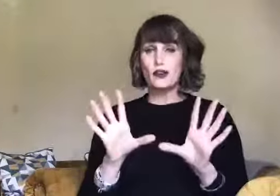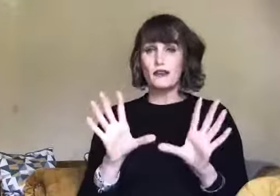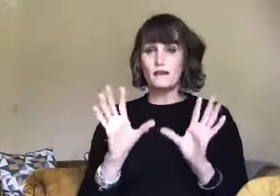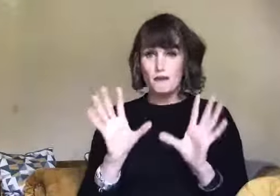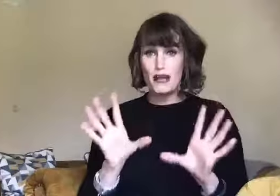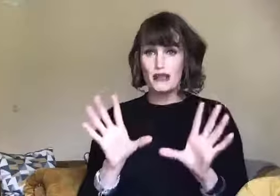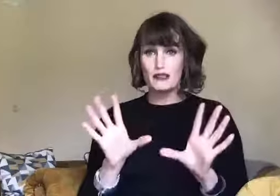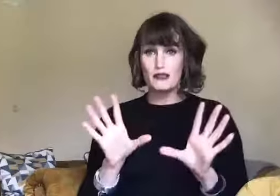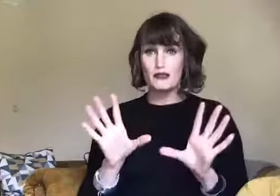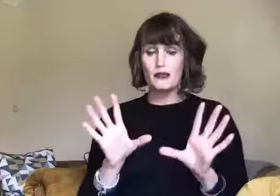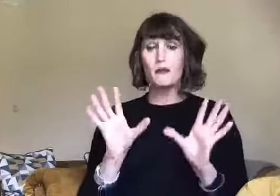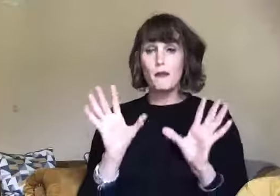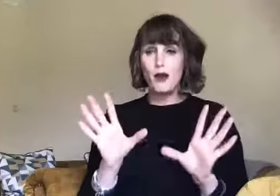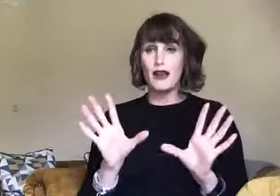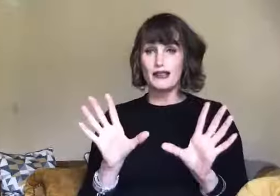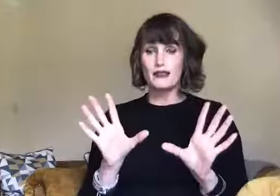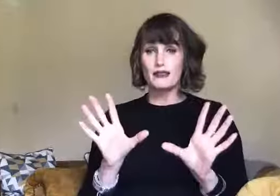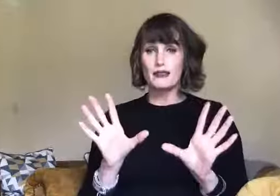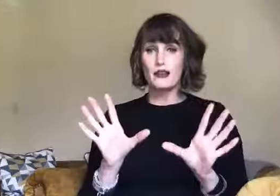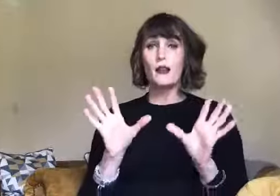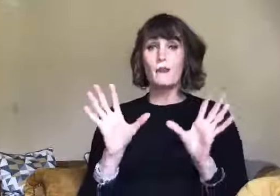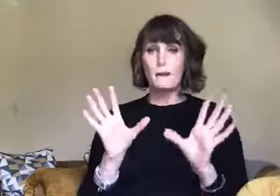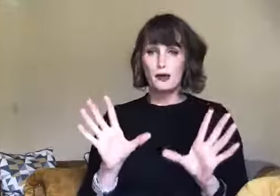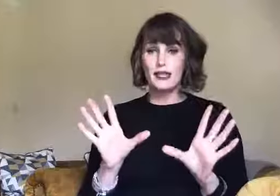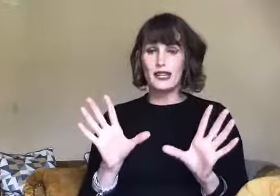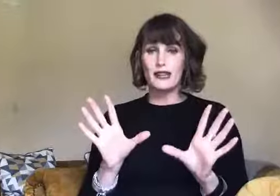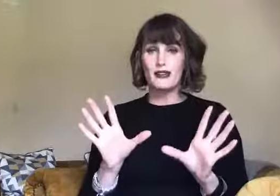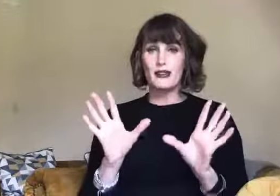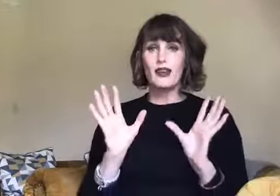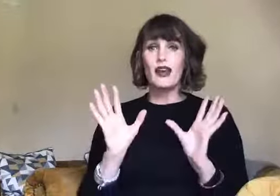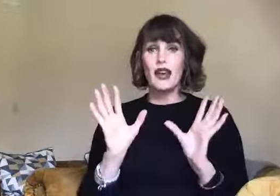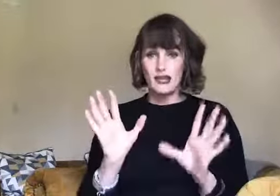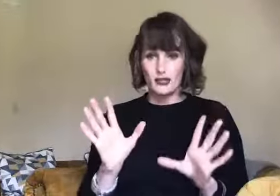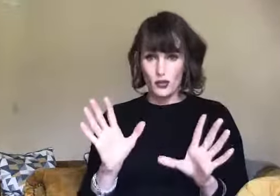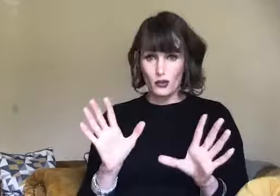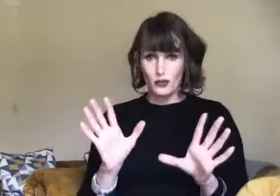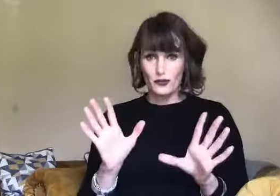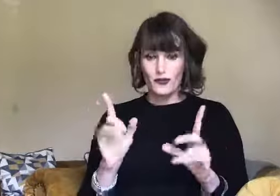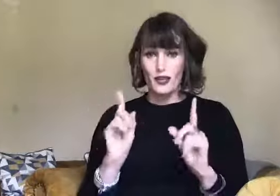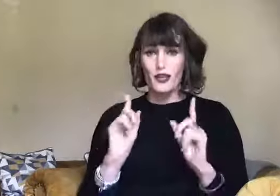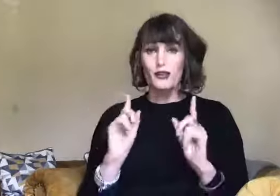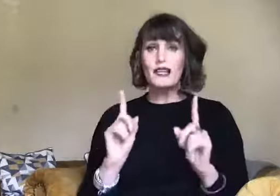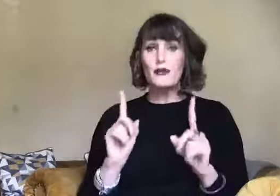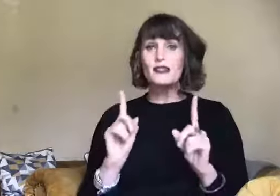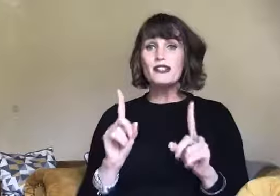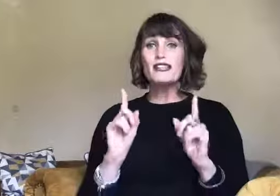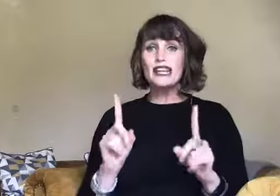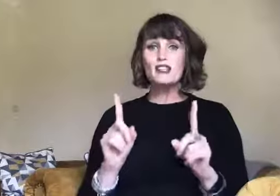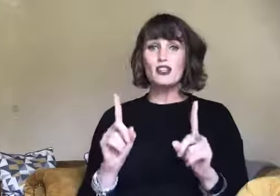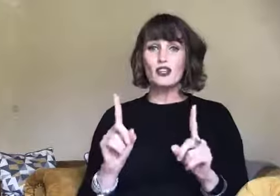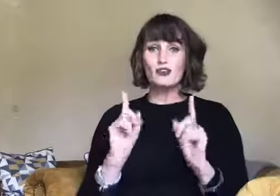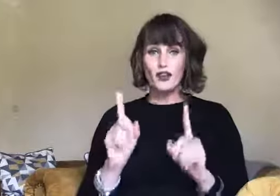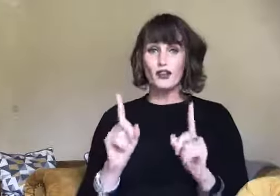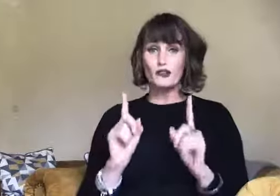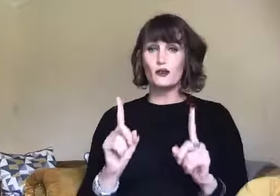Kokoro means mind, body, and soul. So let me just teach you, first of